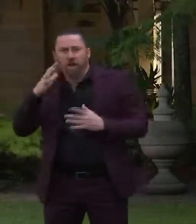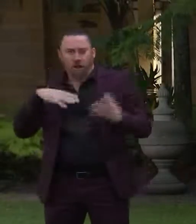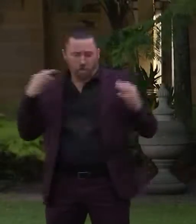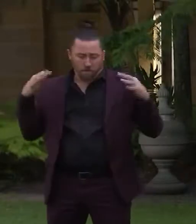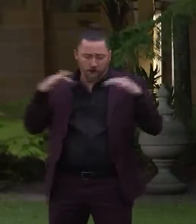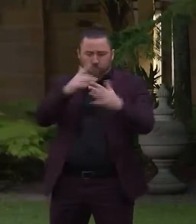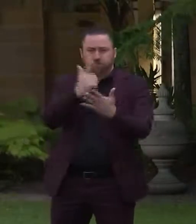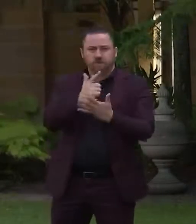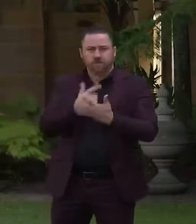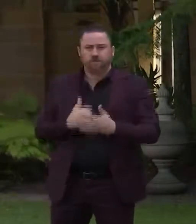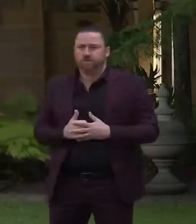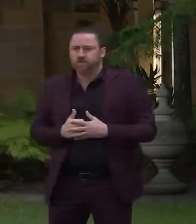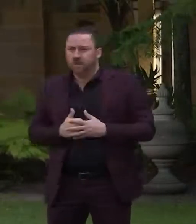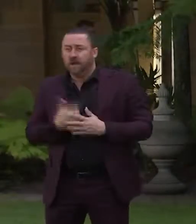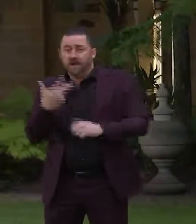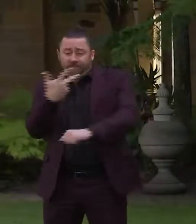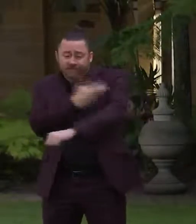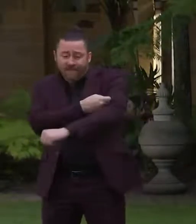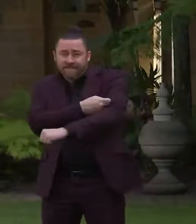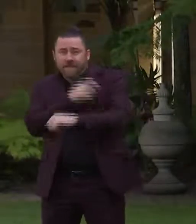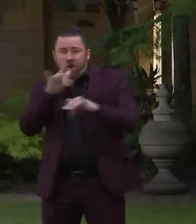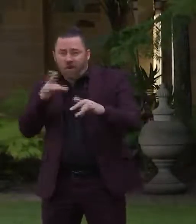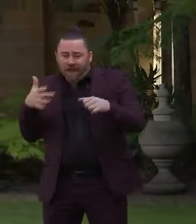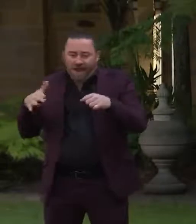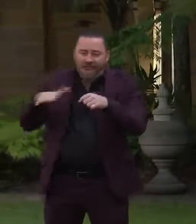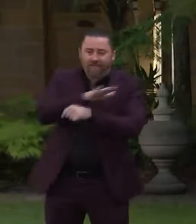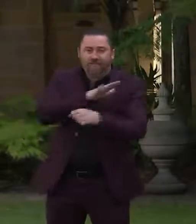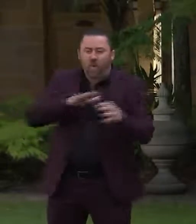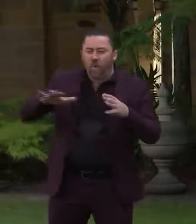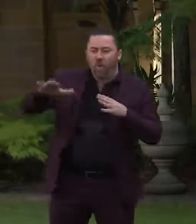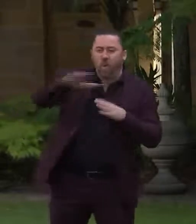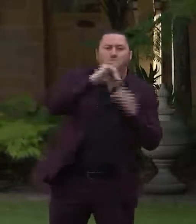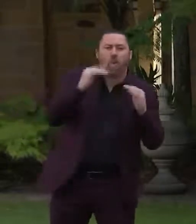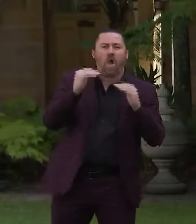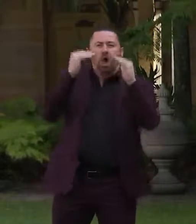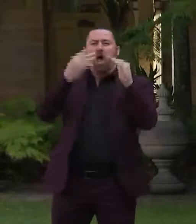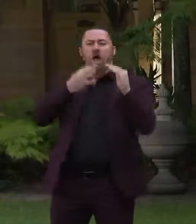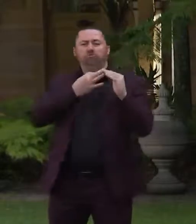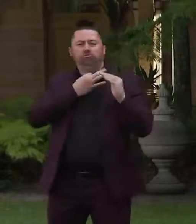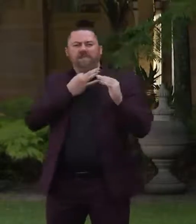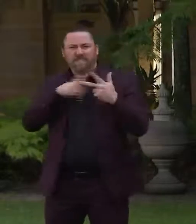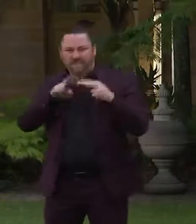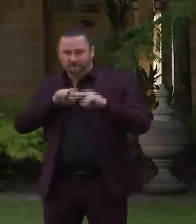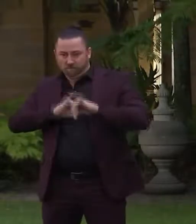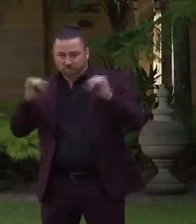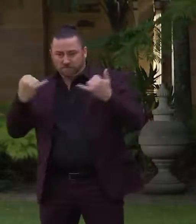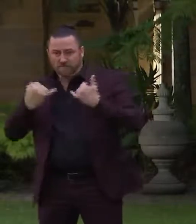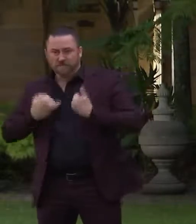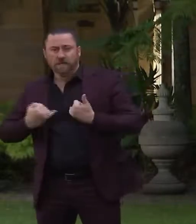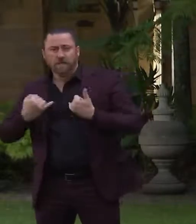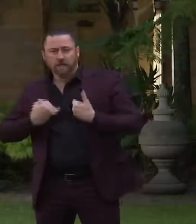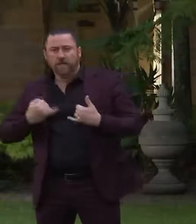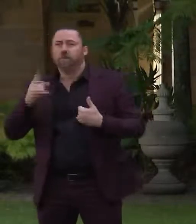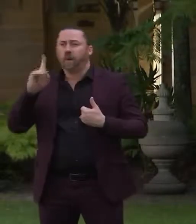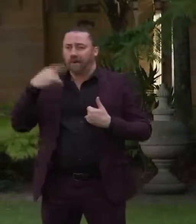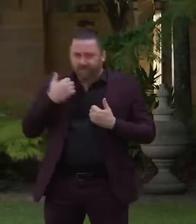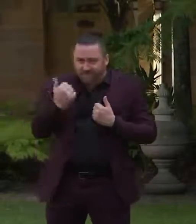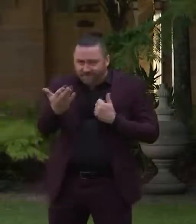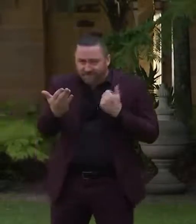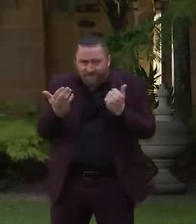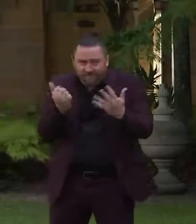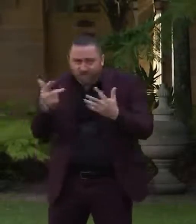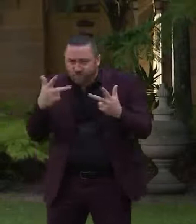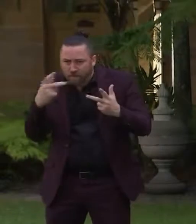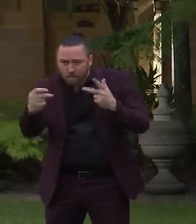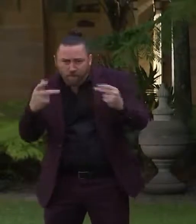not quite got there yet with the vaccine for our most vulnerable. So that's really being rolled out now. So we do have to